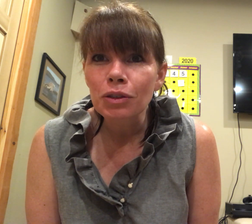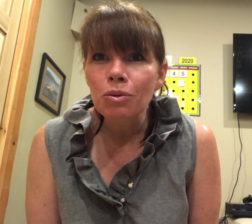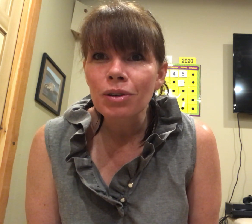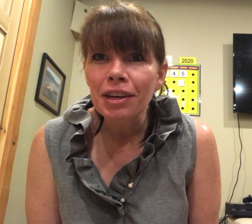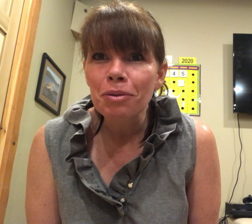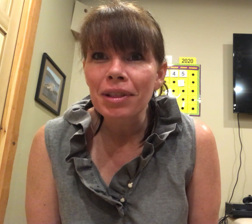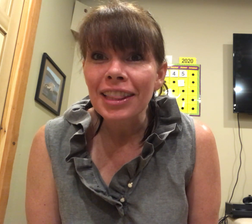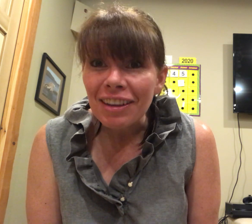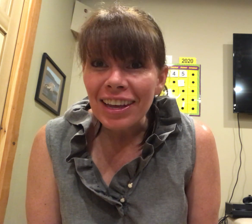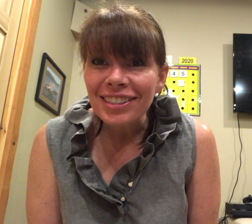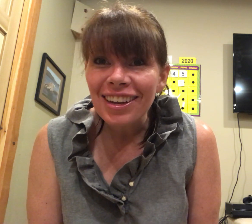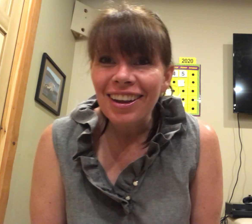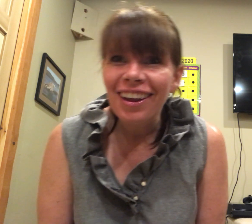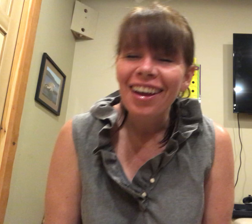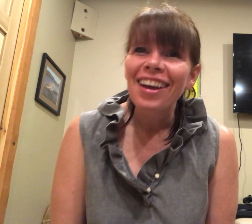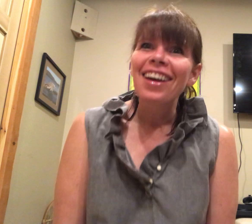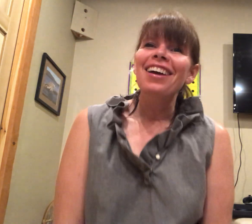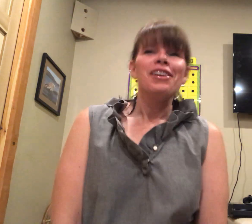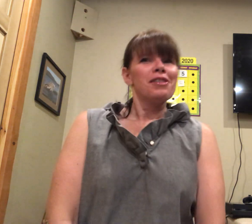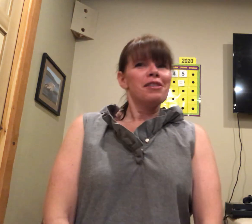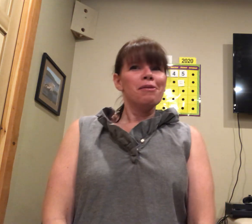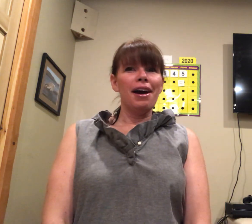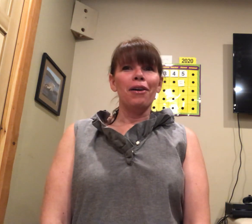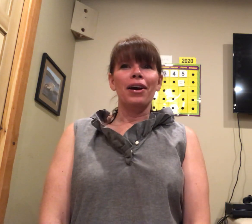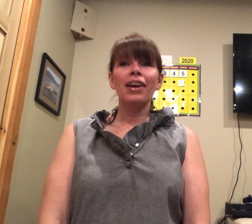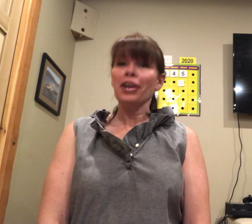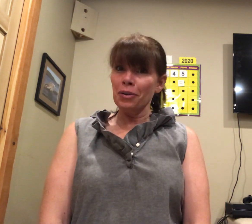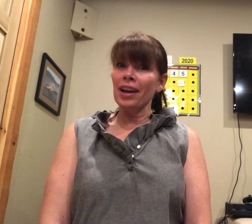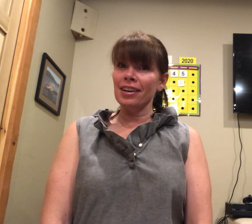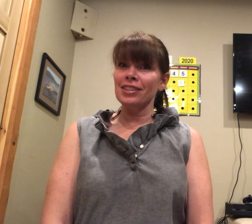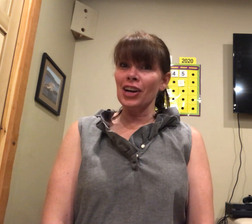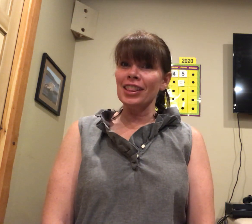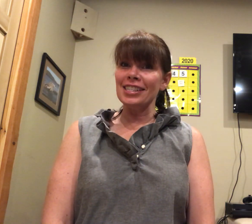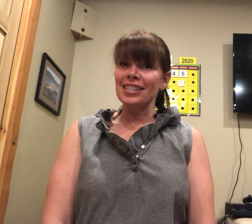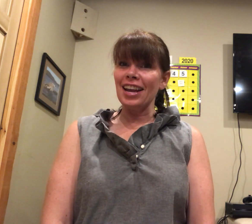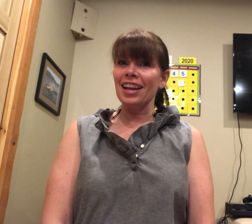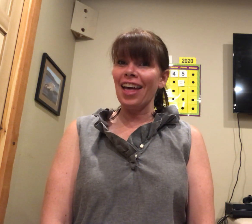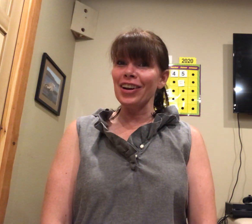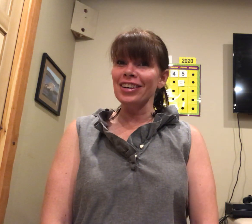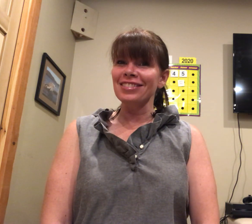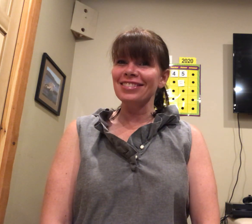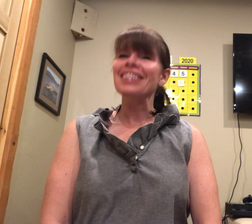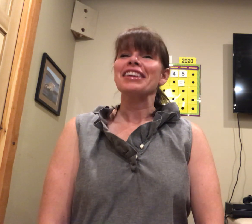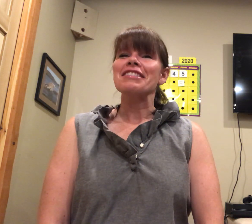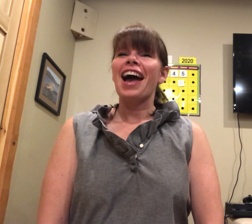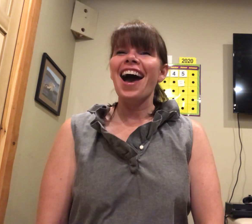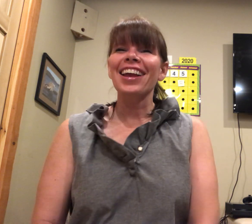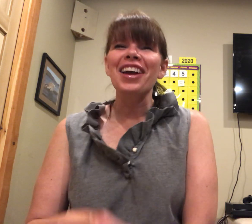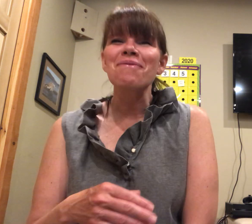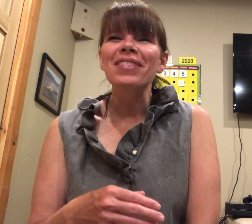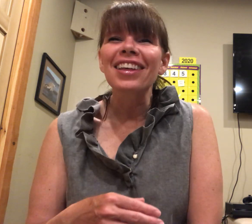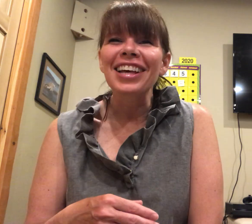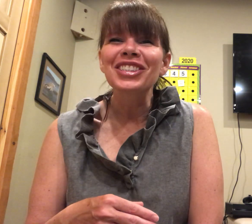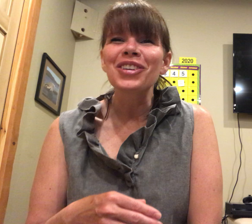school. Can you believe it? Wow. Are you ready to start this day together? I am. Let's do